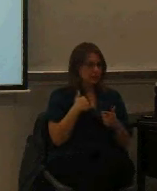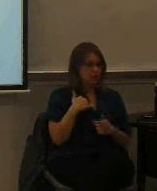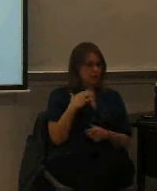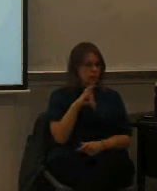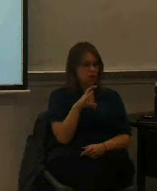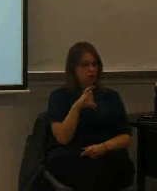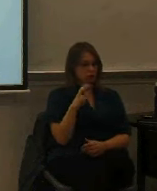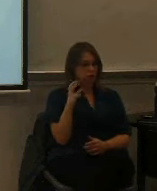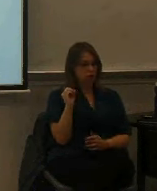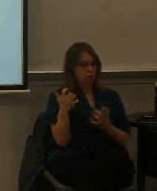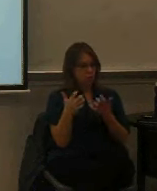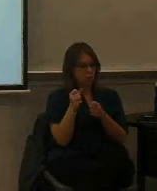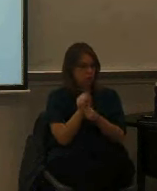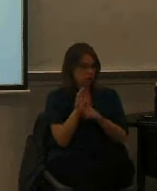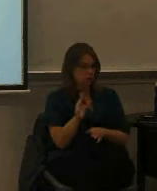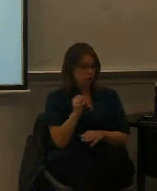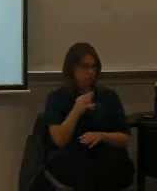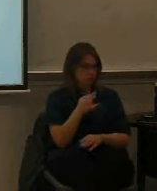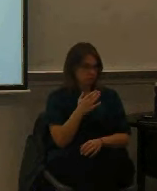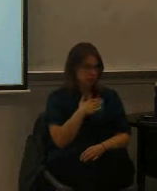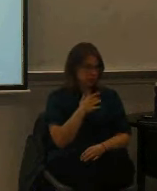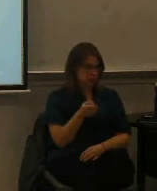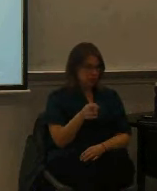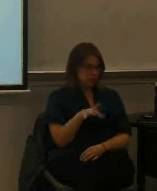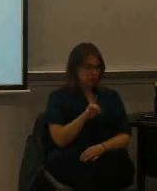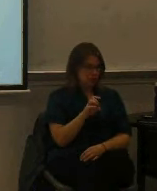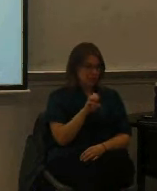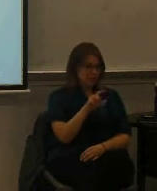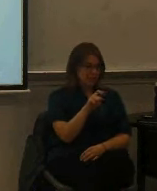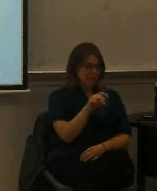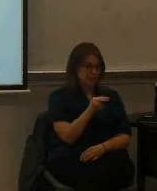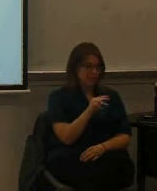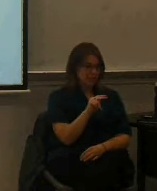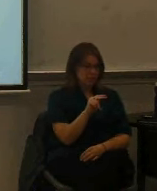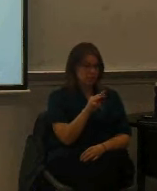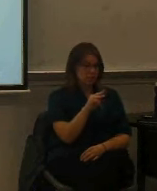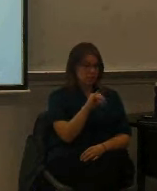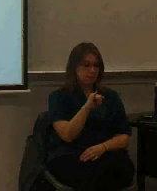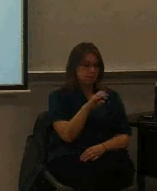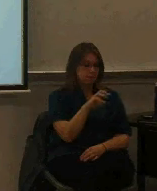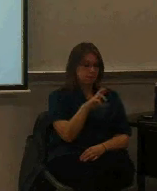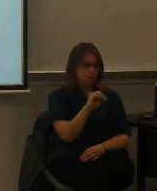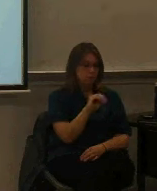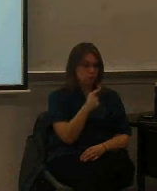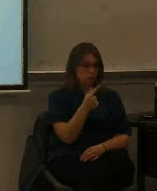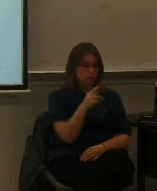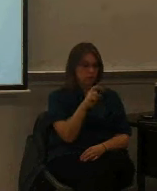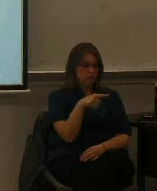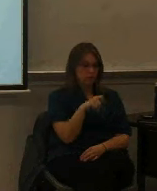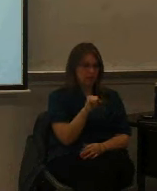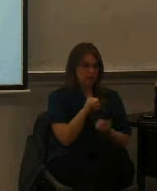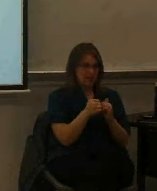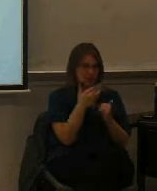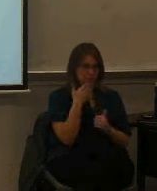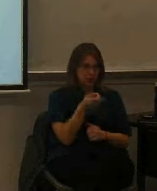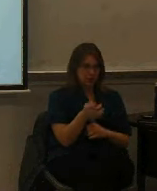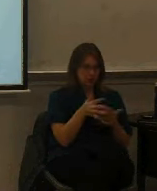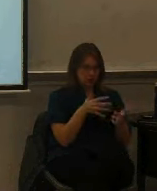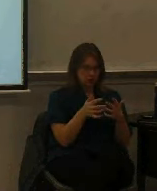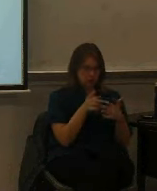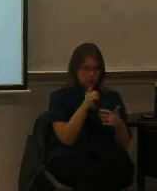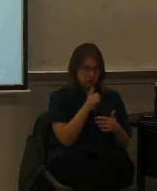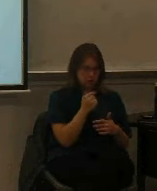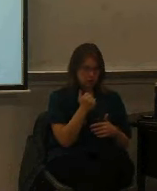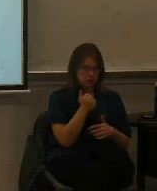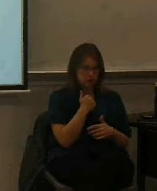finding out with electron microscope micrographs how good that these filters are that